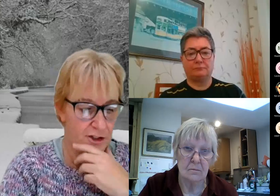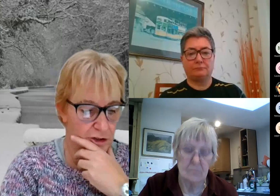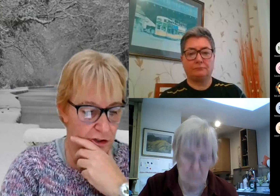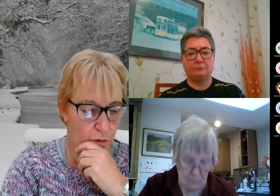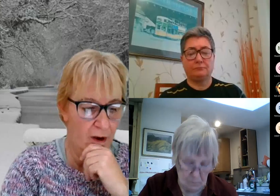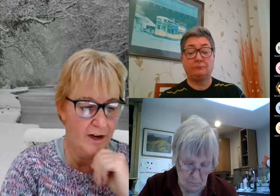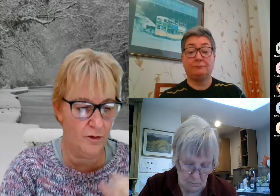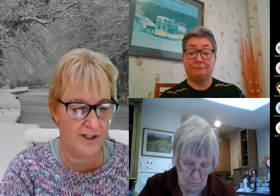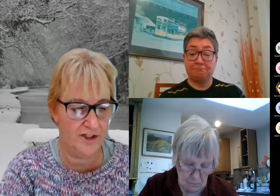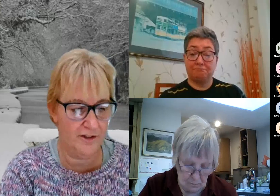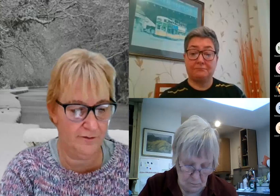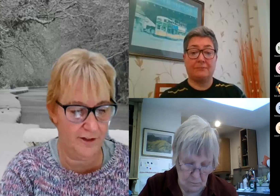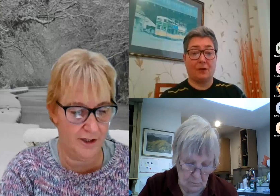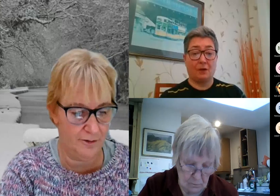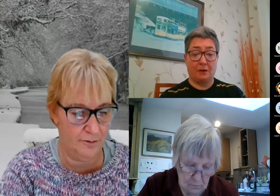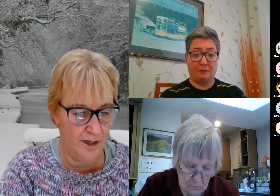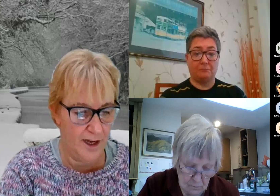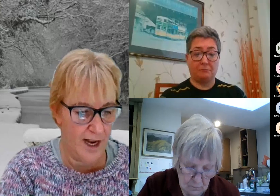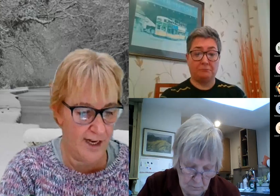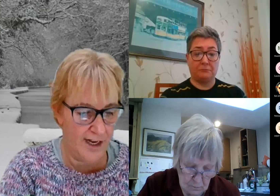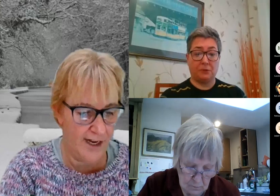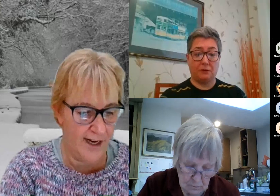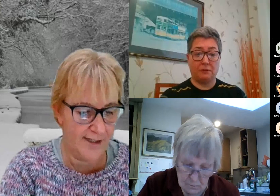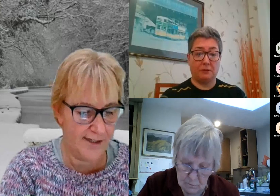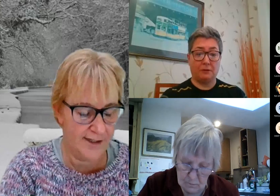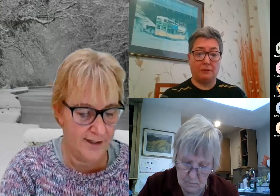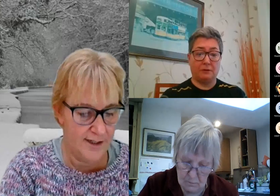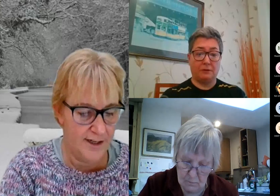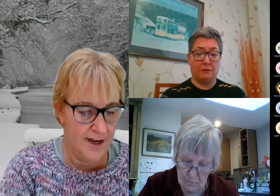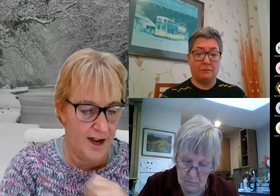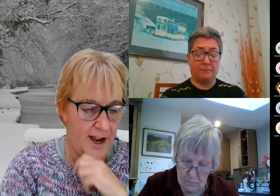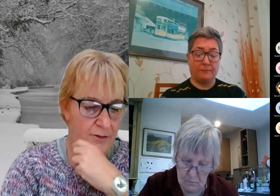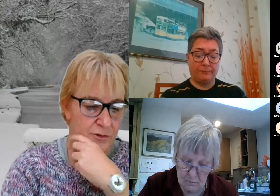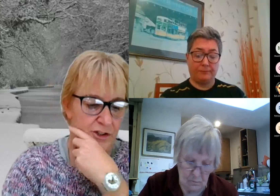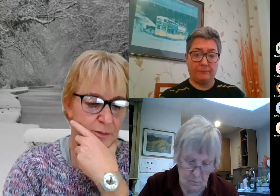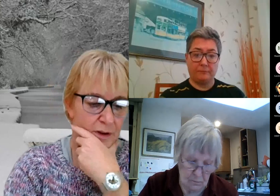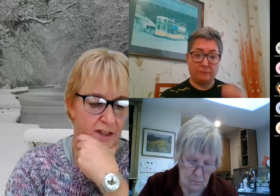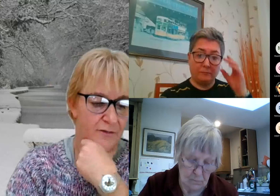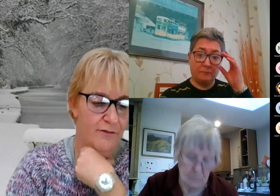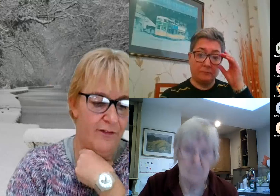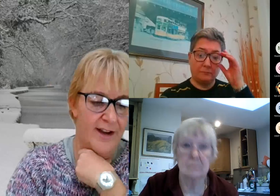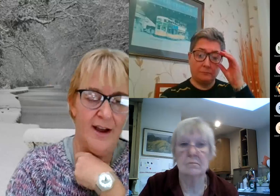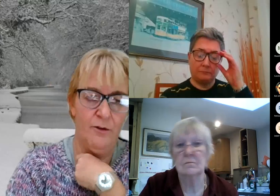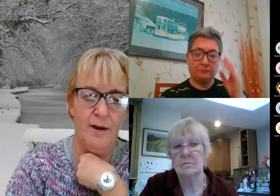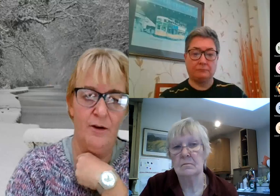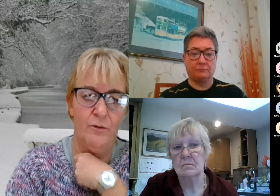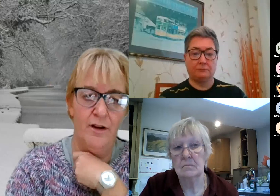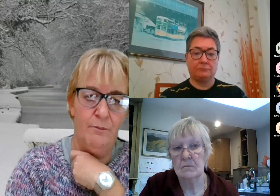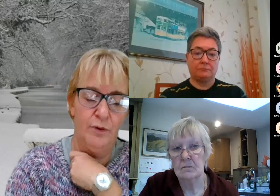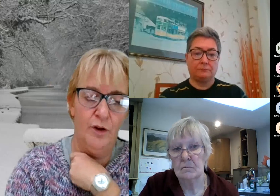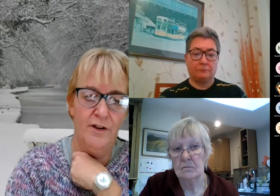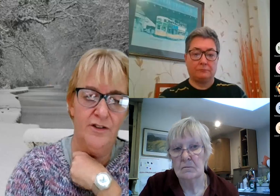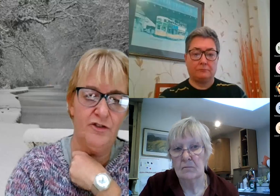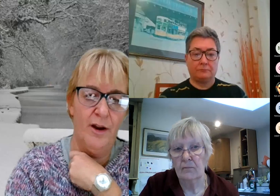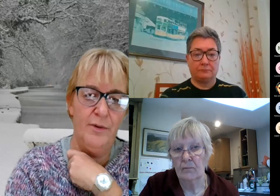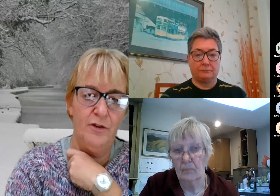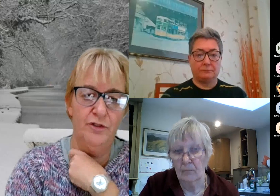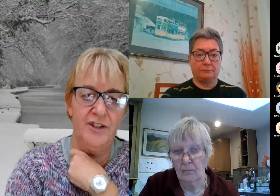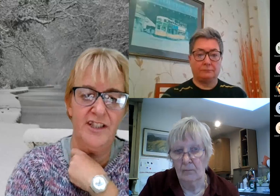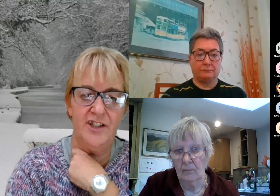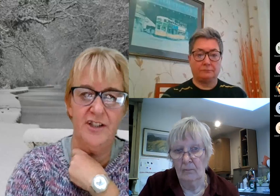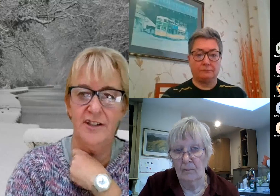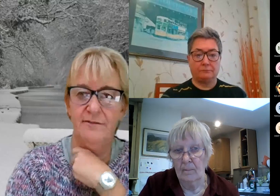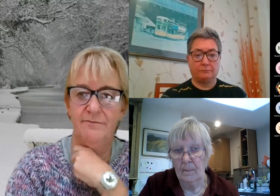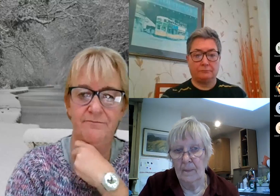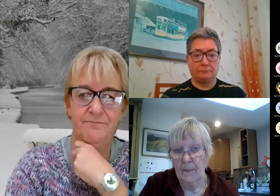Karen, I've just got a quick question for you, and it is, how does a person find out about employment